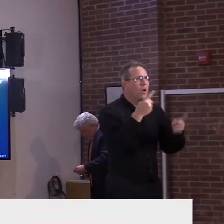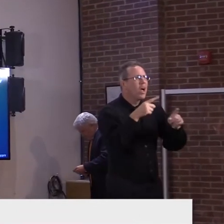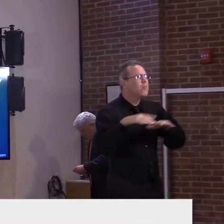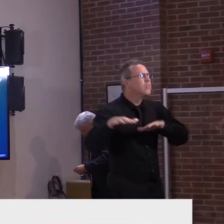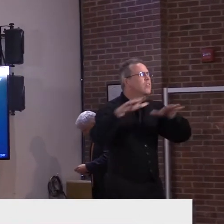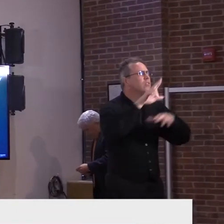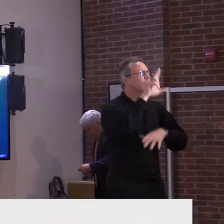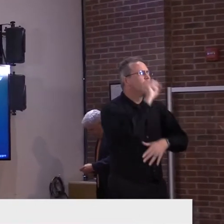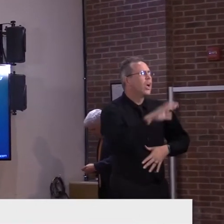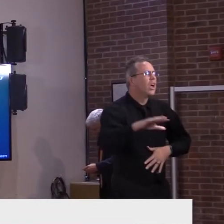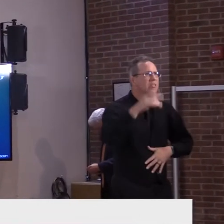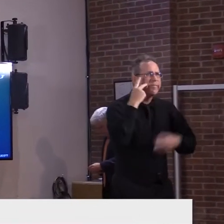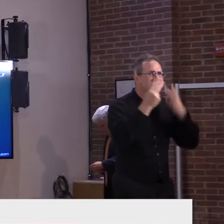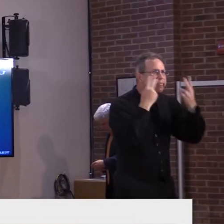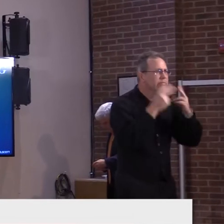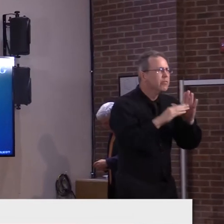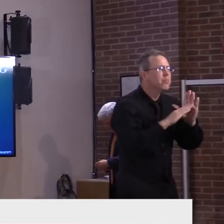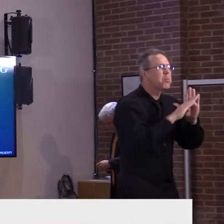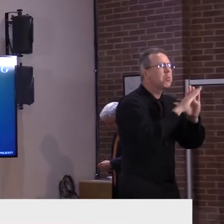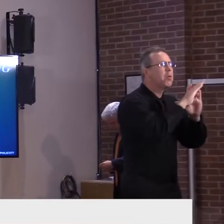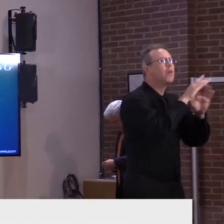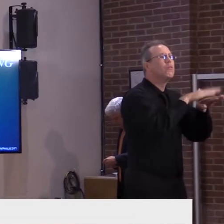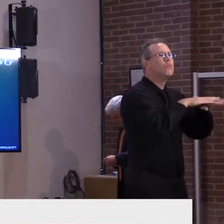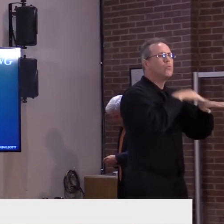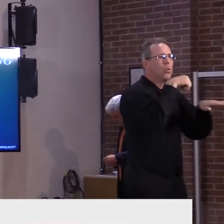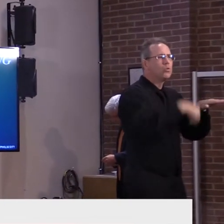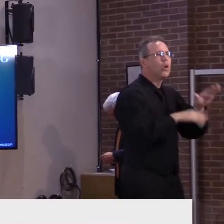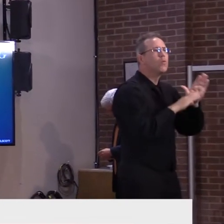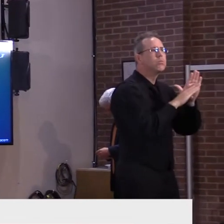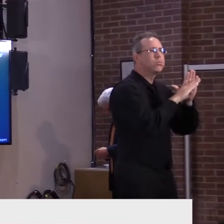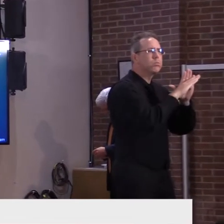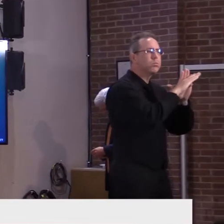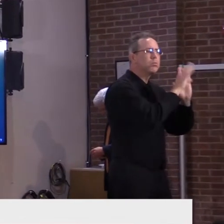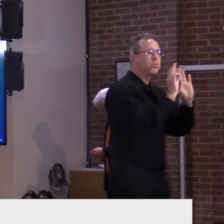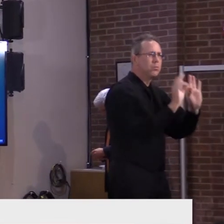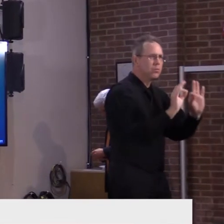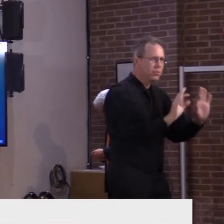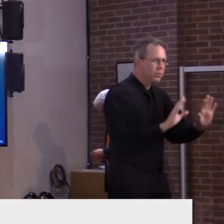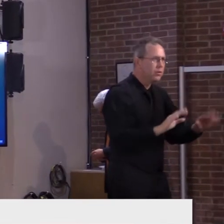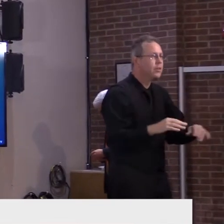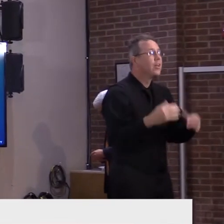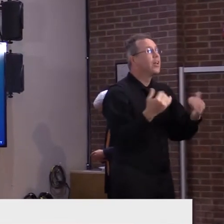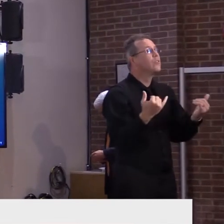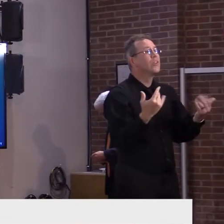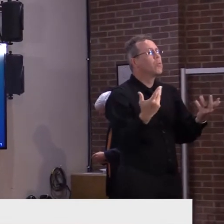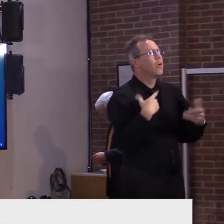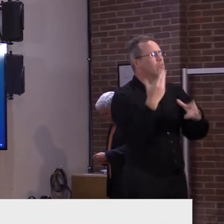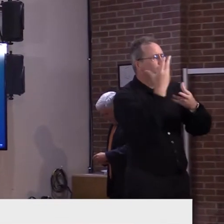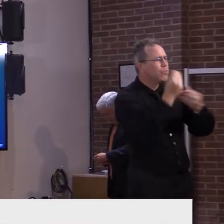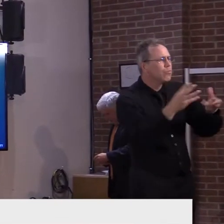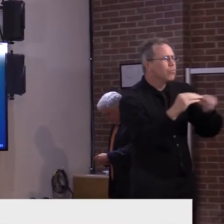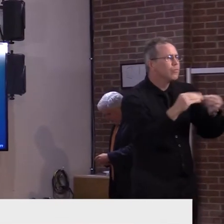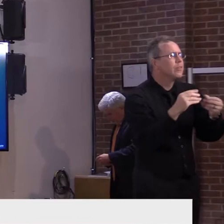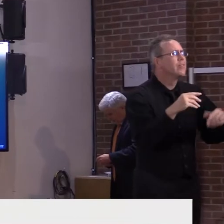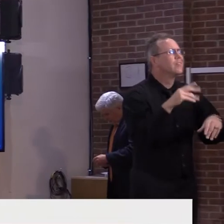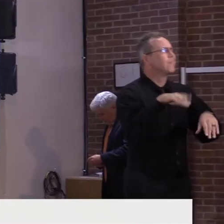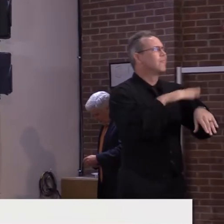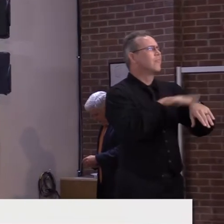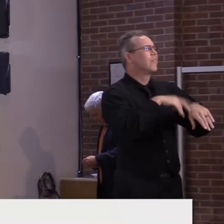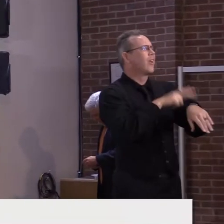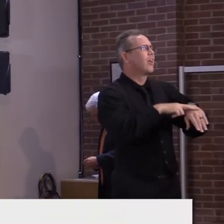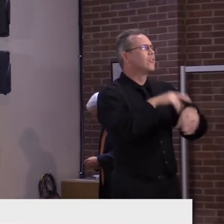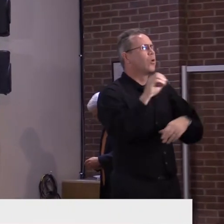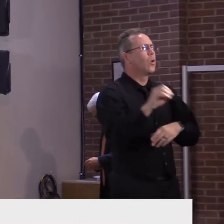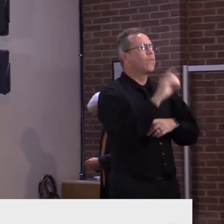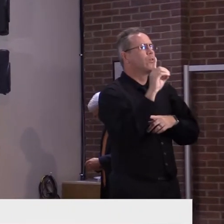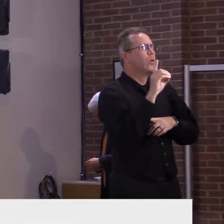by acknowledging that today is International Overdose Awareness Day. For 18 months, so much of our focus has been